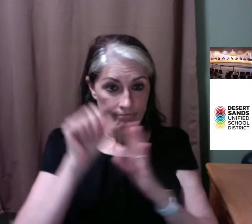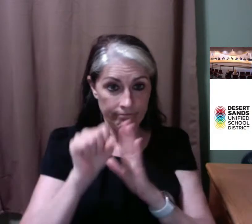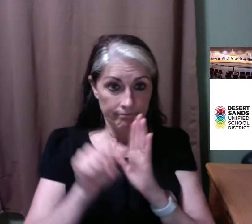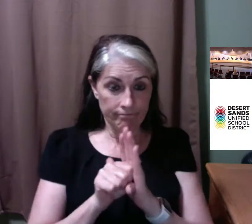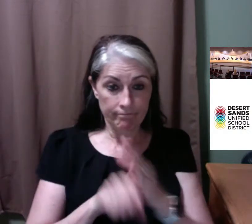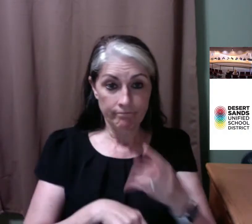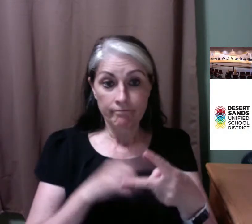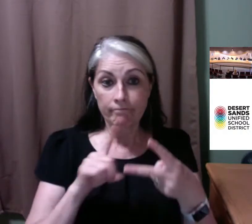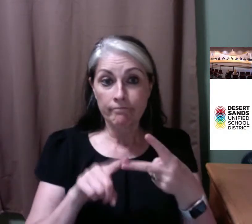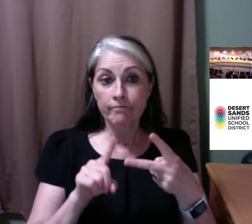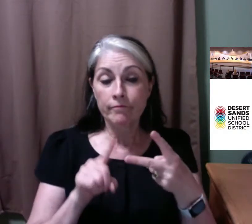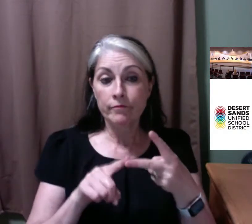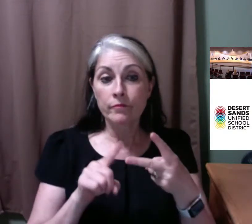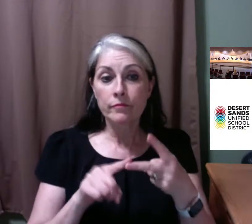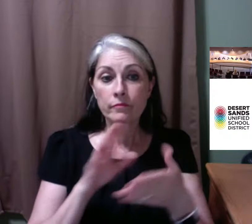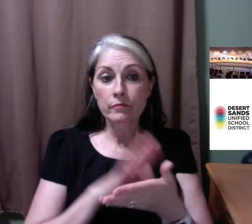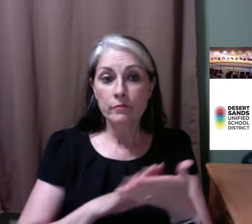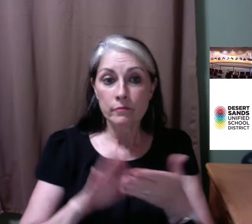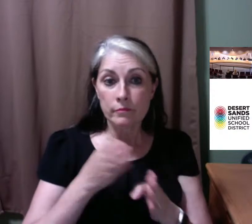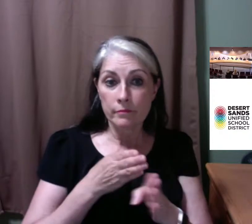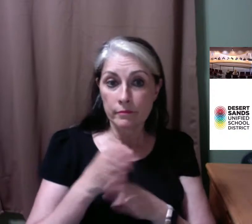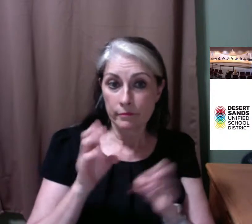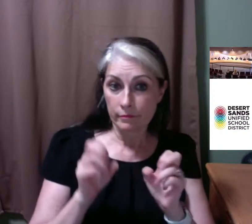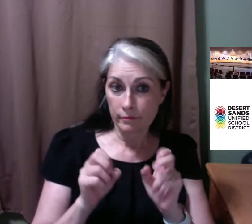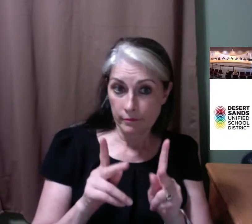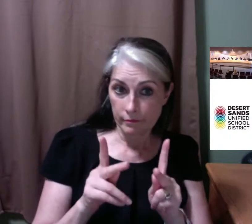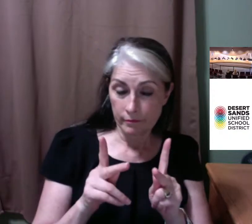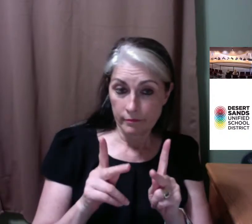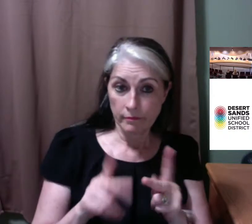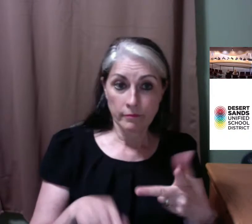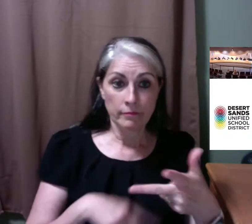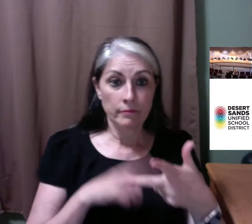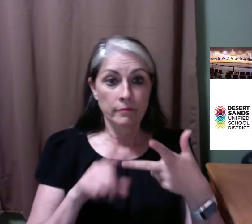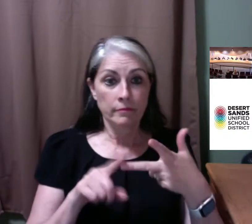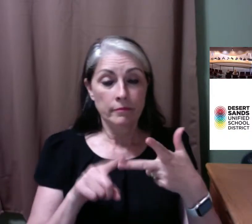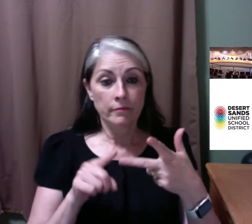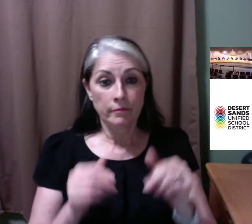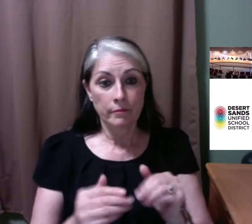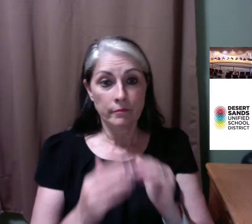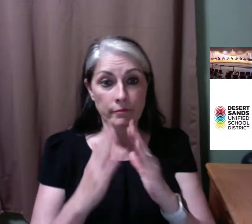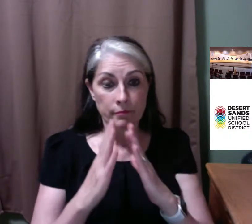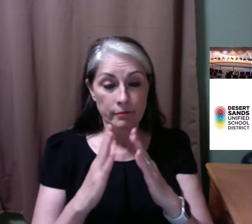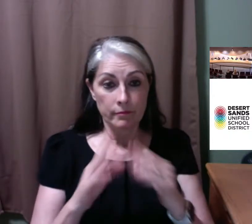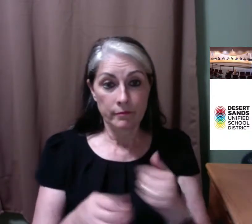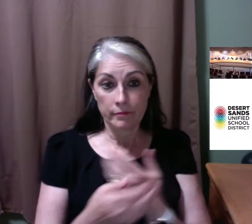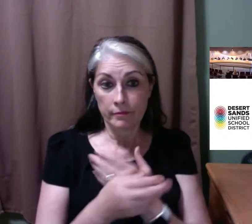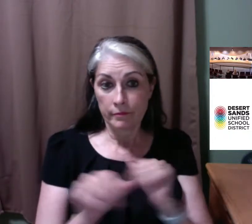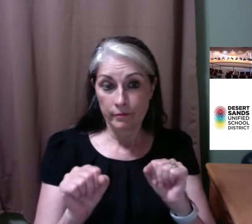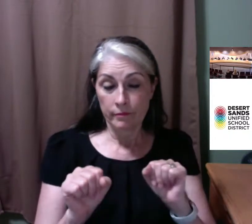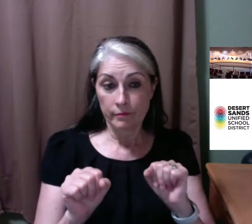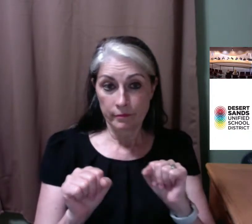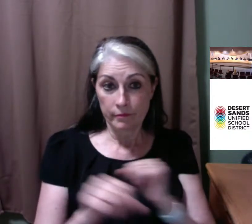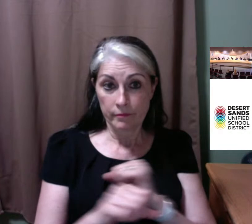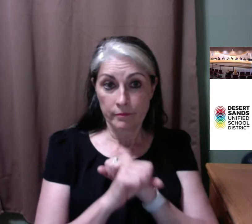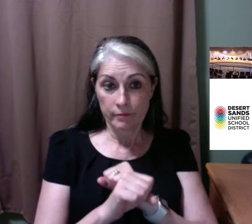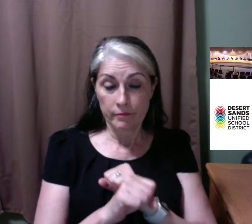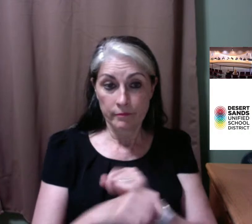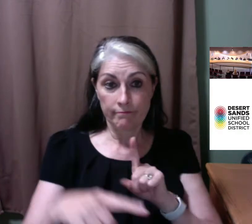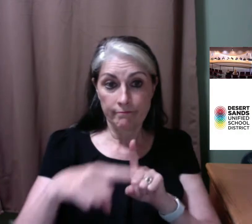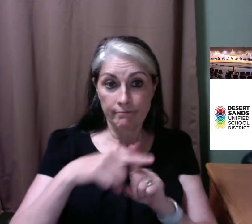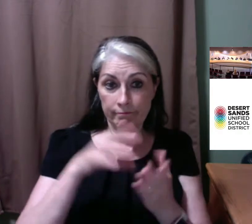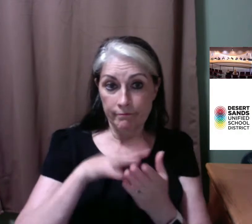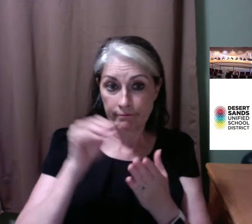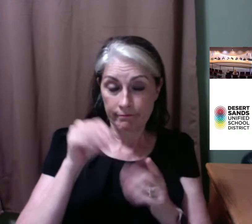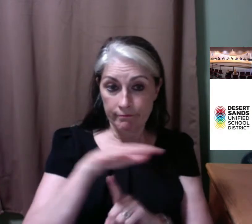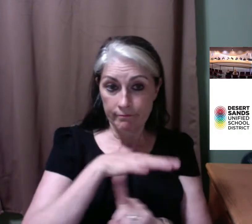2 focuses on college and career opportunities. Goal 3 addresses safe, secure, and positive learning